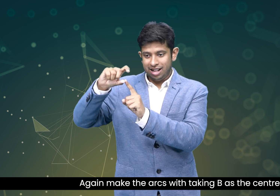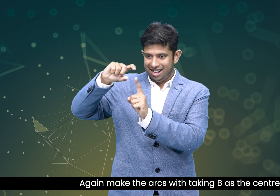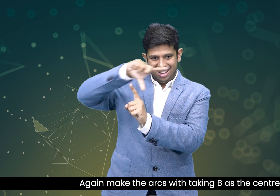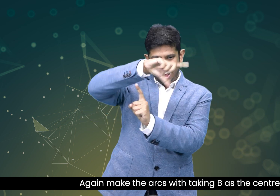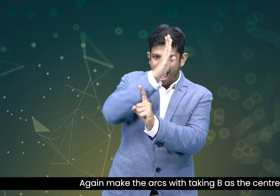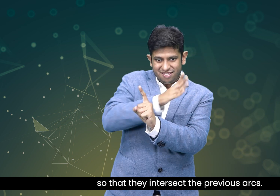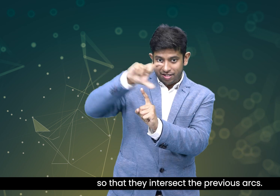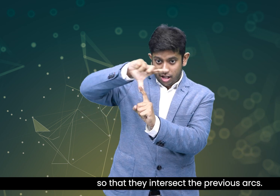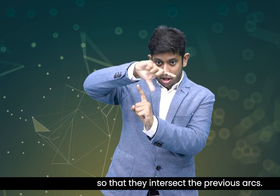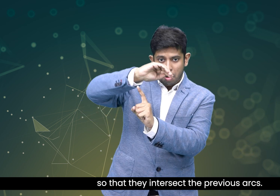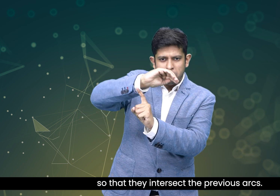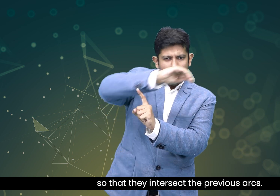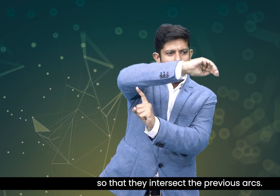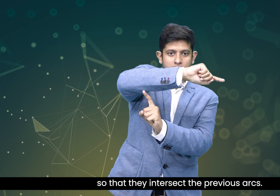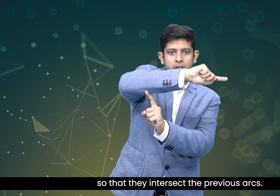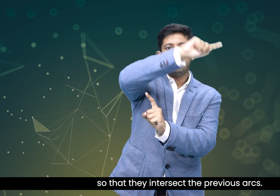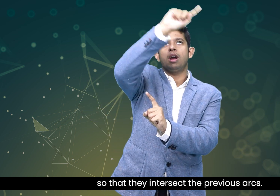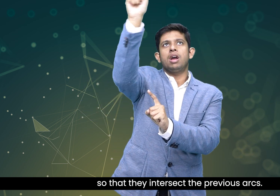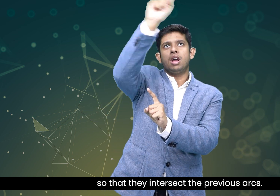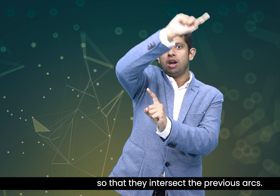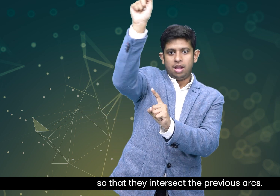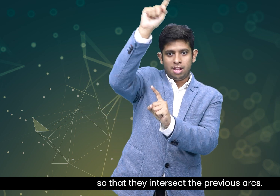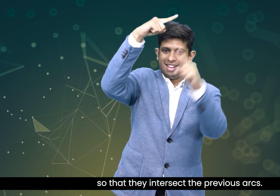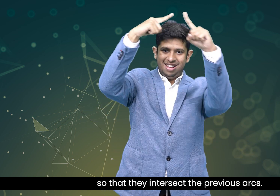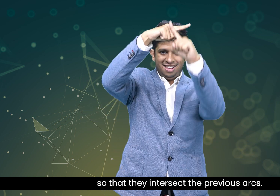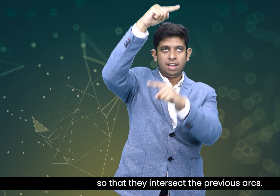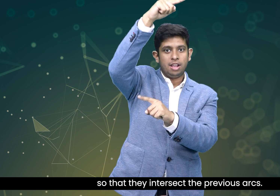center so that they intersect the previous arcs.